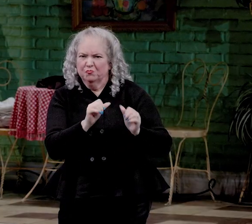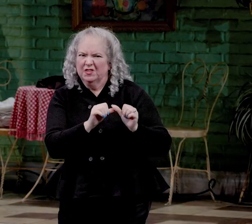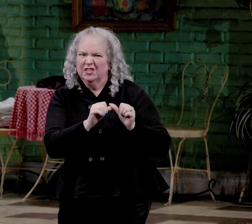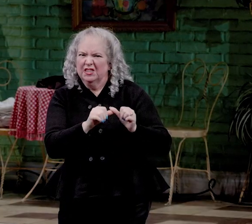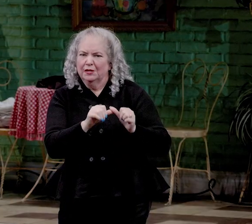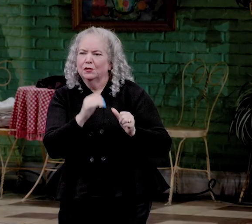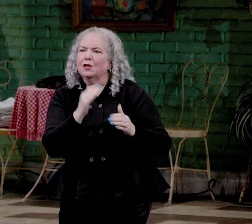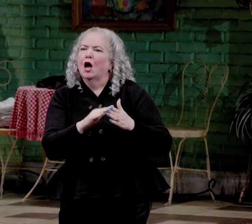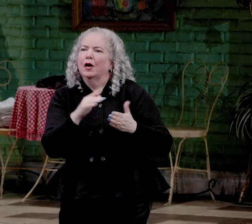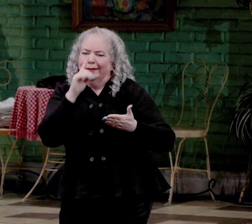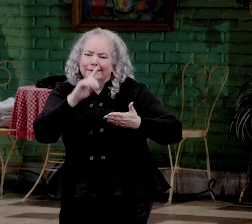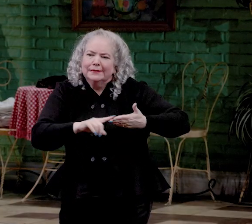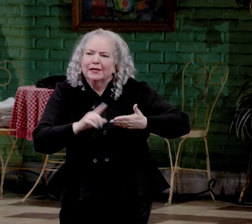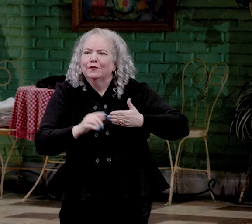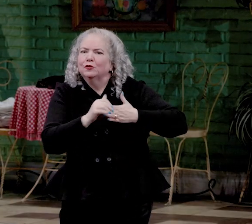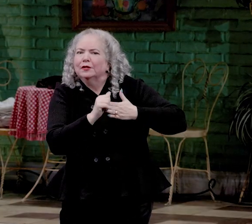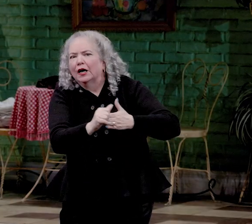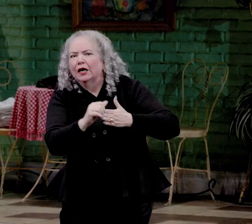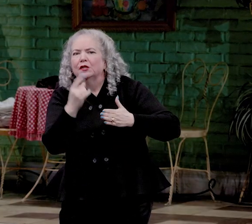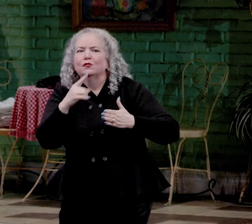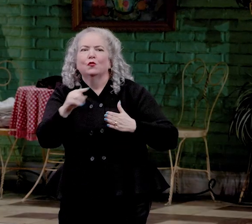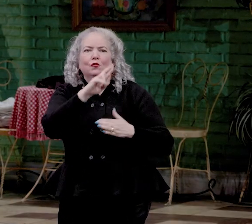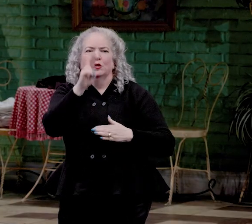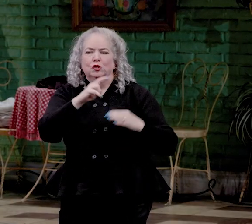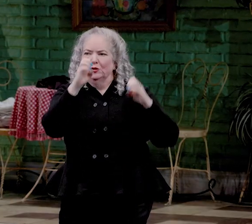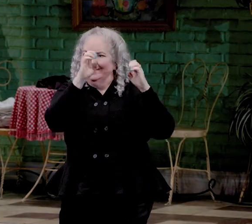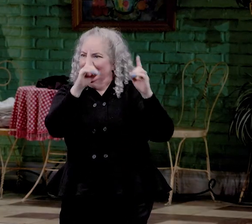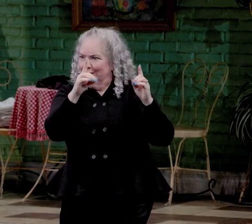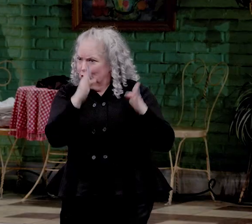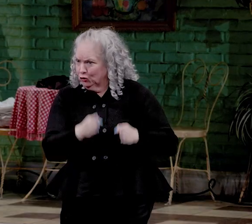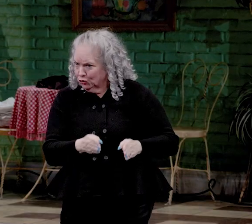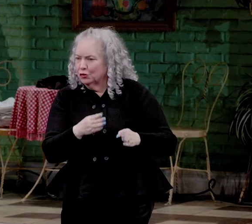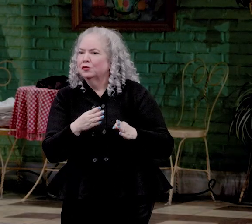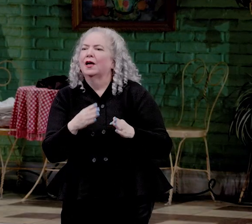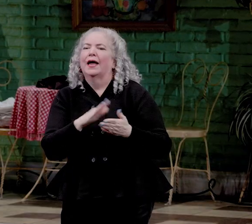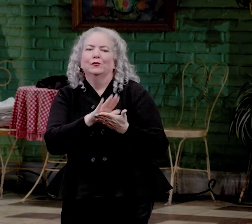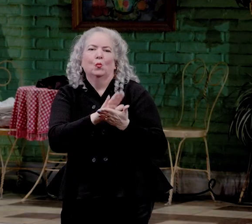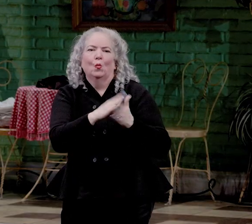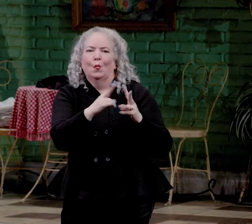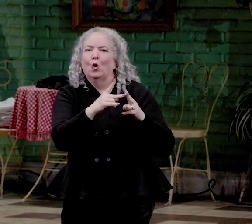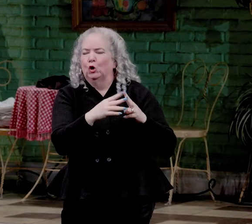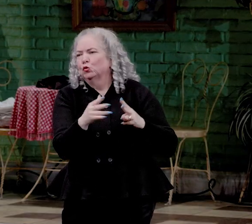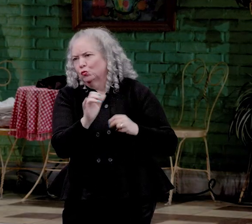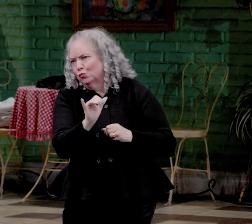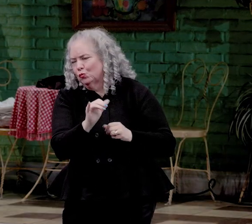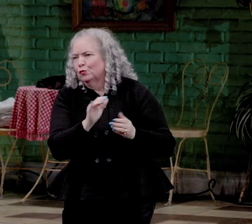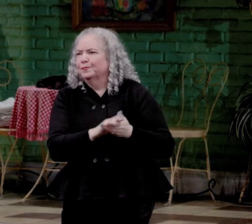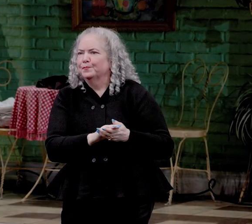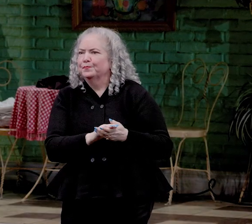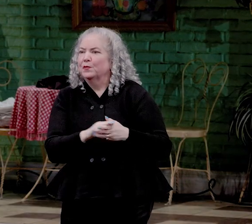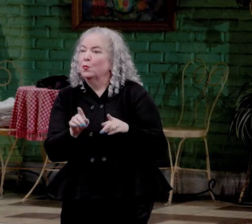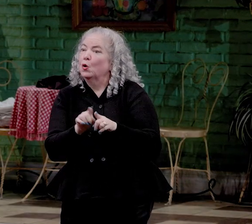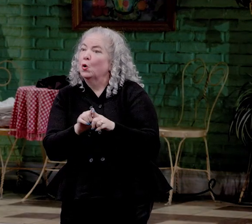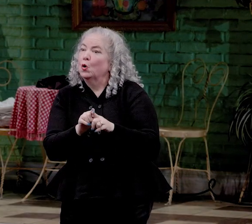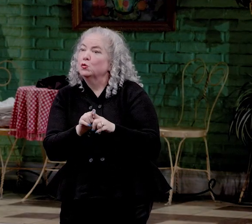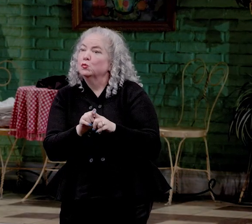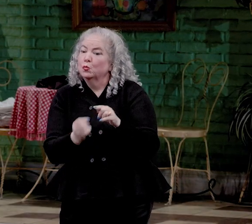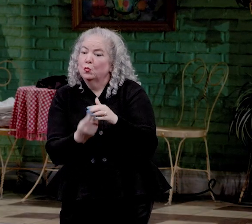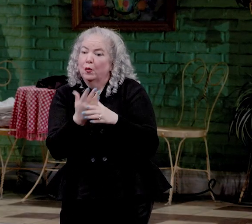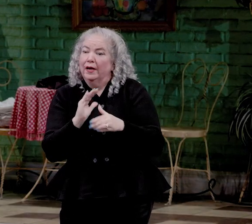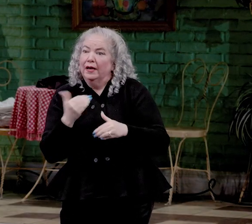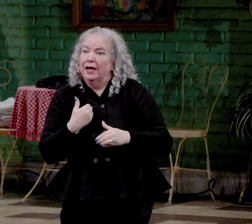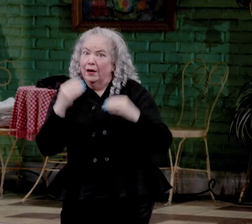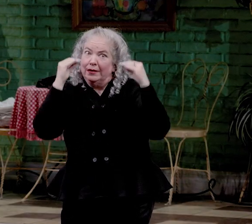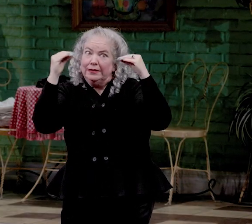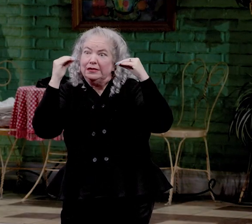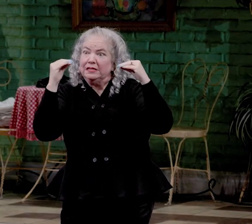our discovery guides that go out to educators and our school partners as well. We're also growing our teaching